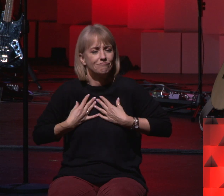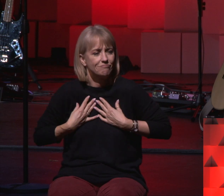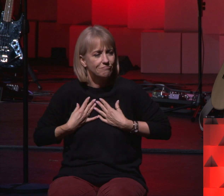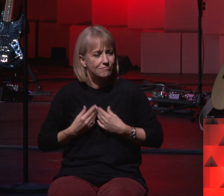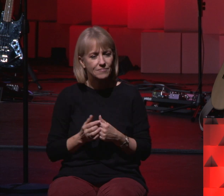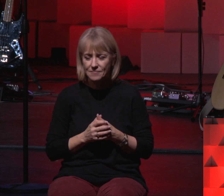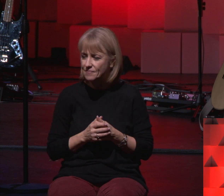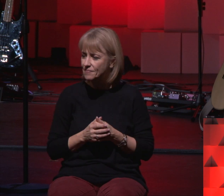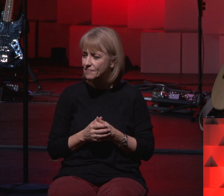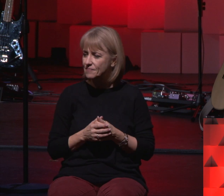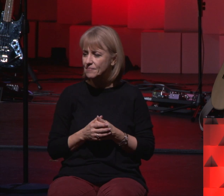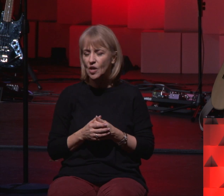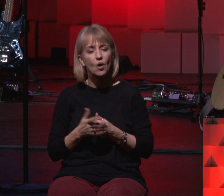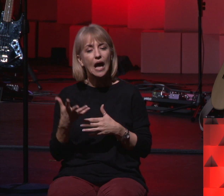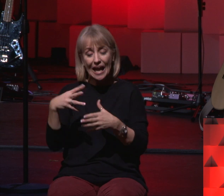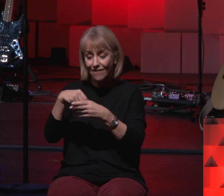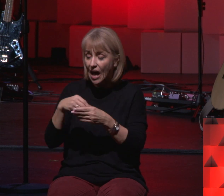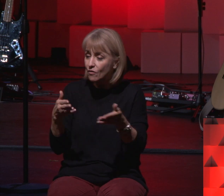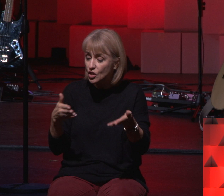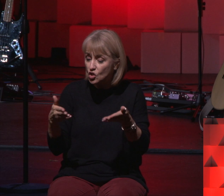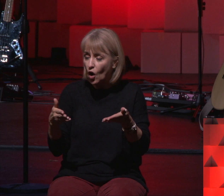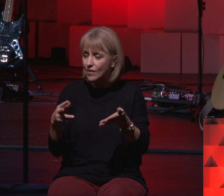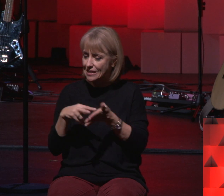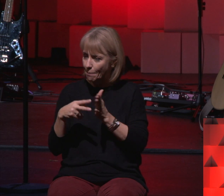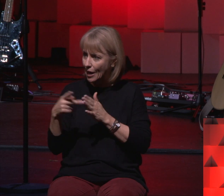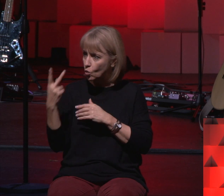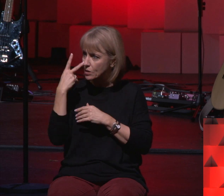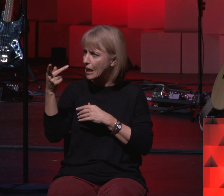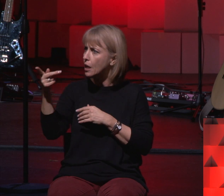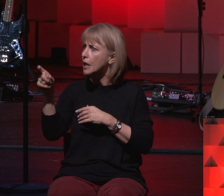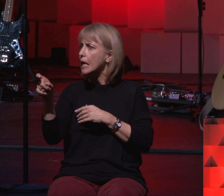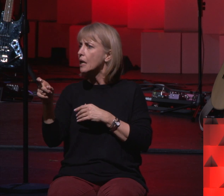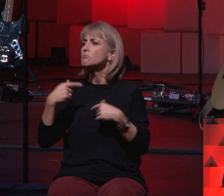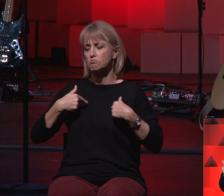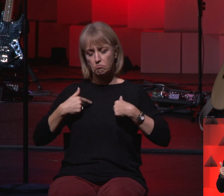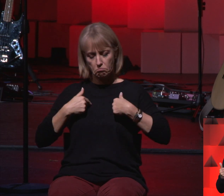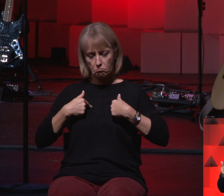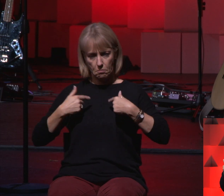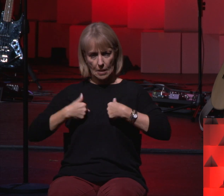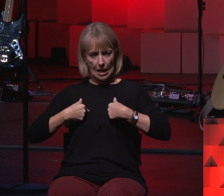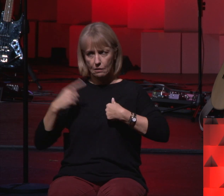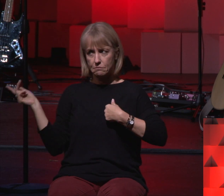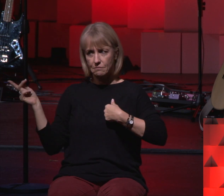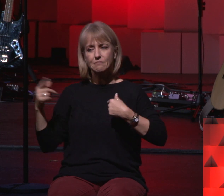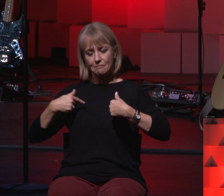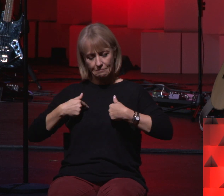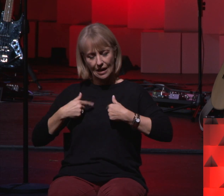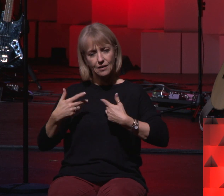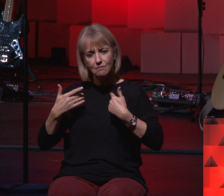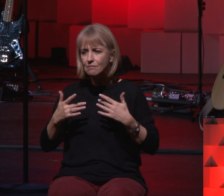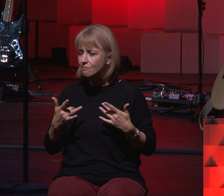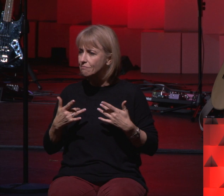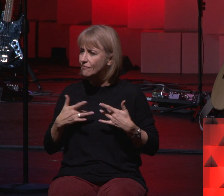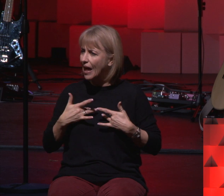service, one of the ways we use that is that you're gonna meet the needs of people. You see a need, well, let's be a part of meeting that need, but you do it with